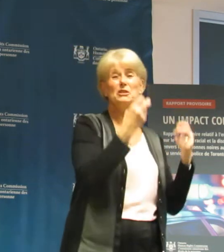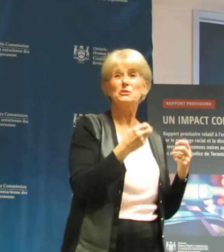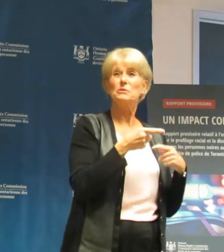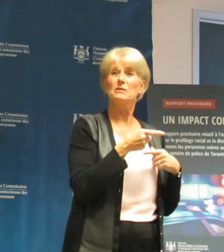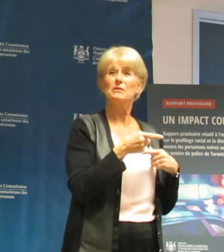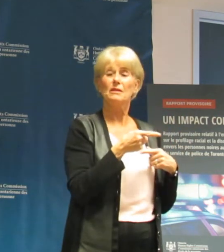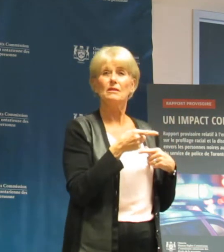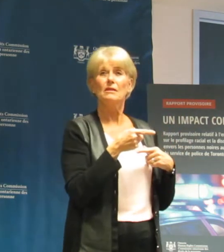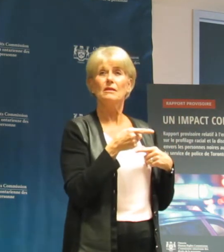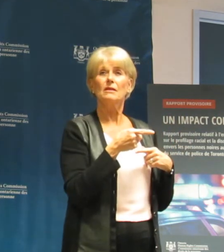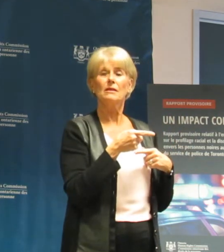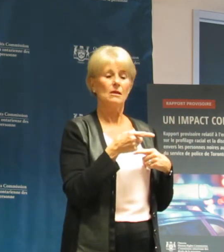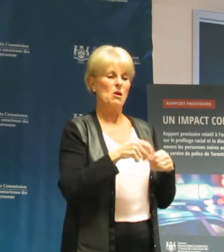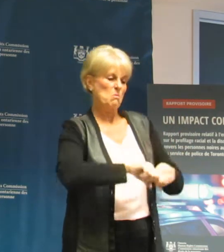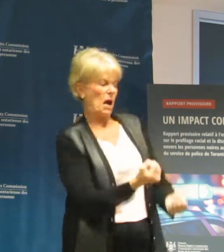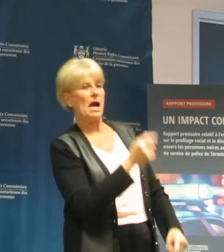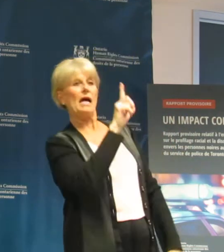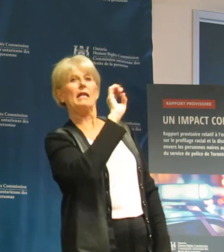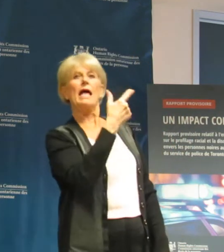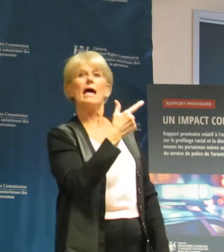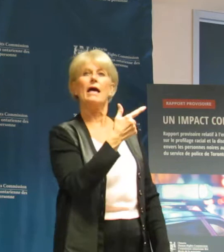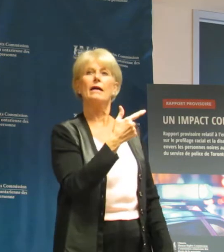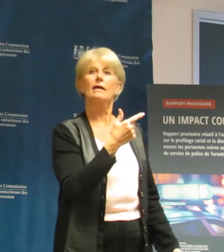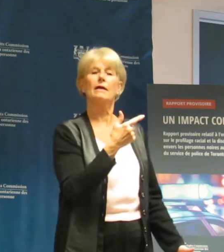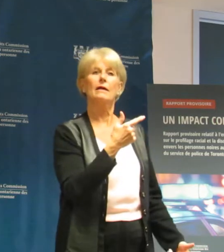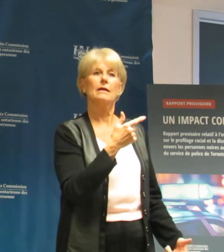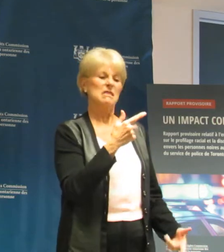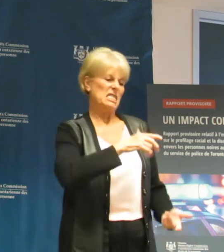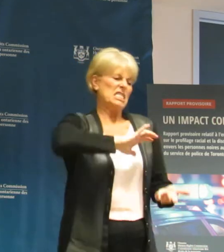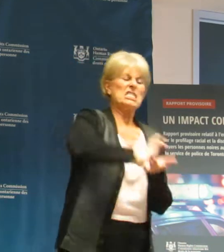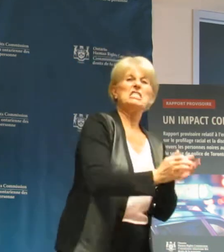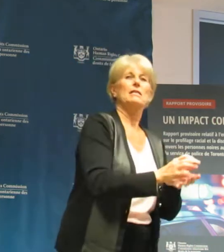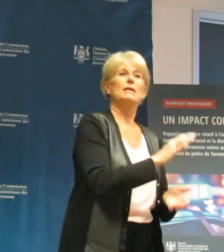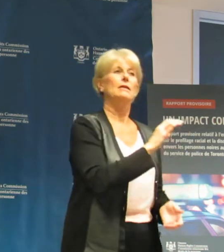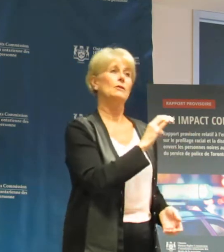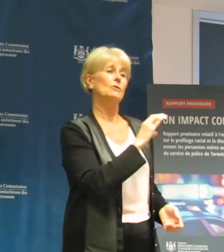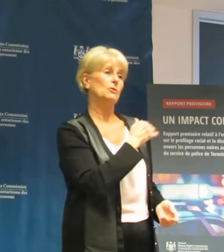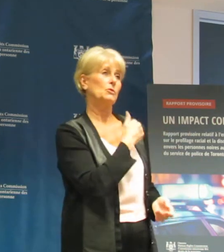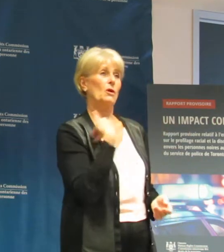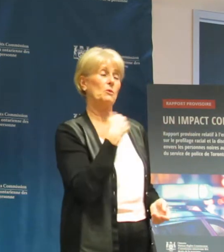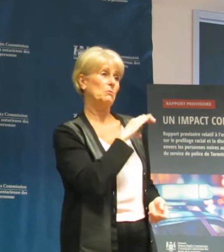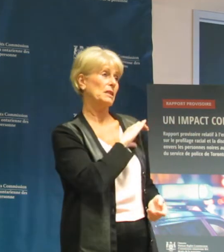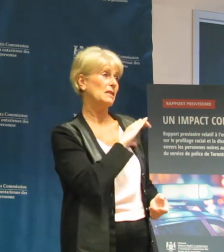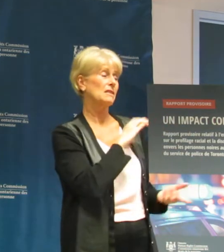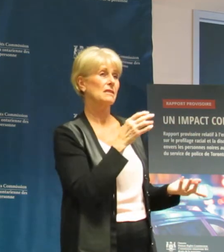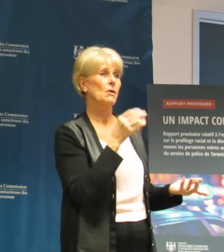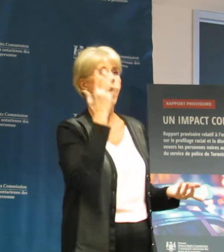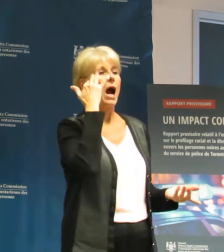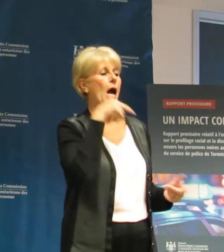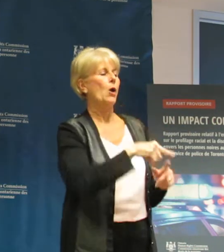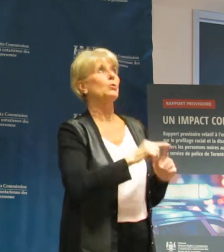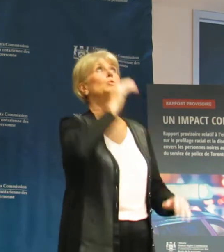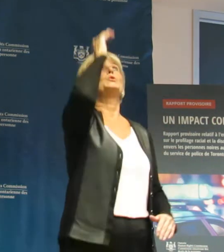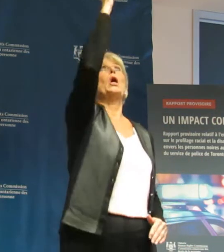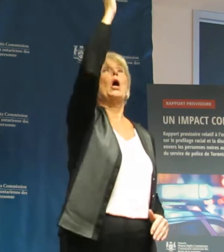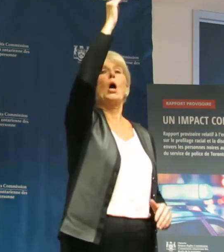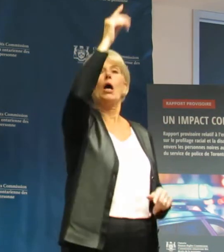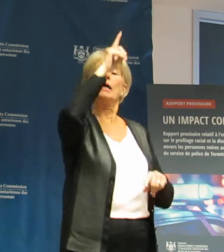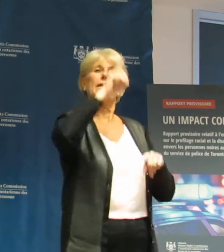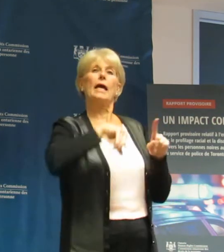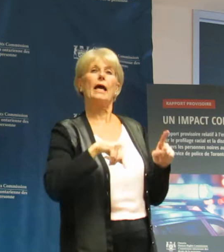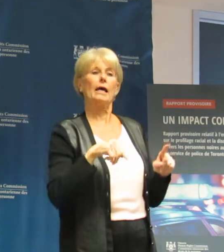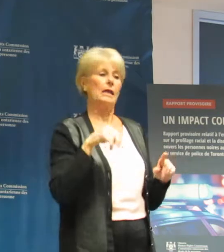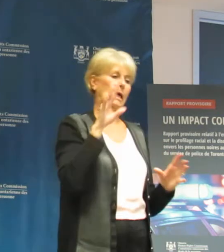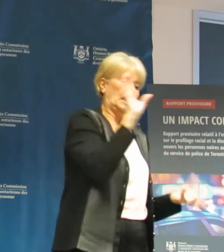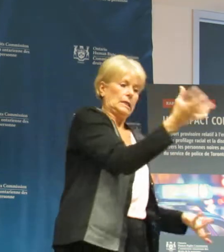issues having his leg broken after it was stepped on by a Toronto police officer because he was too tall?